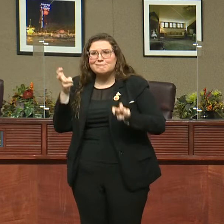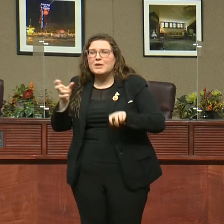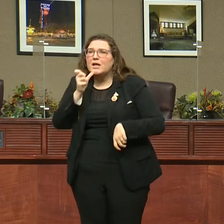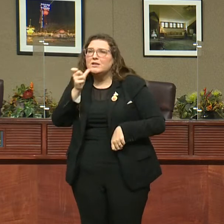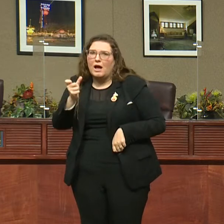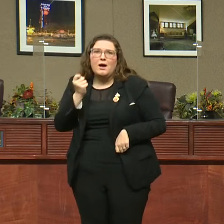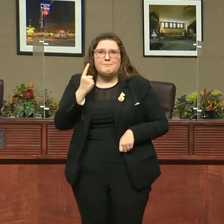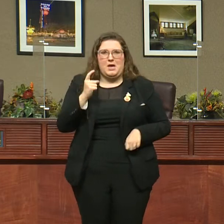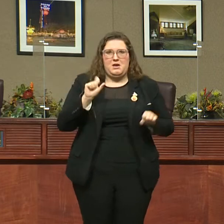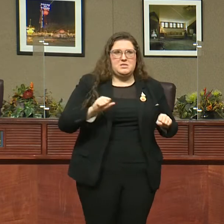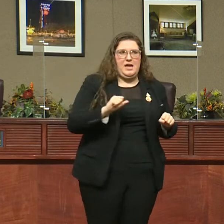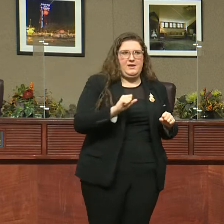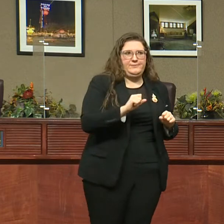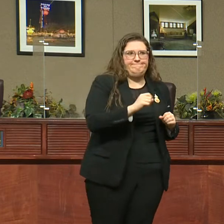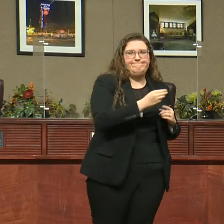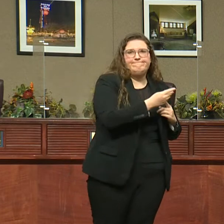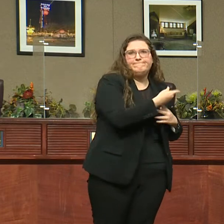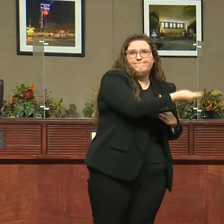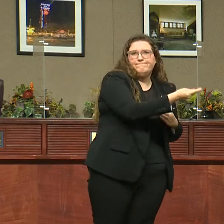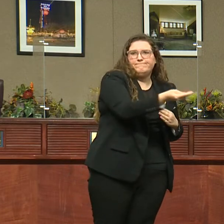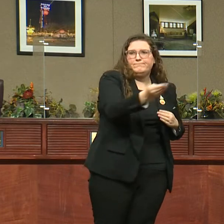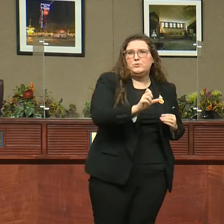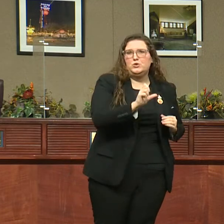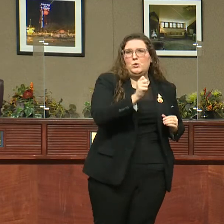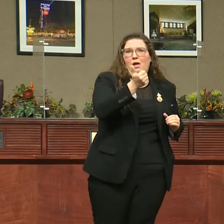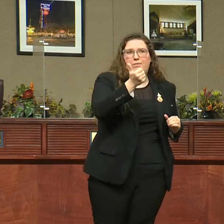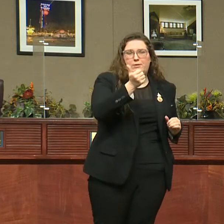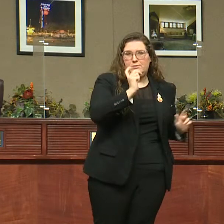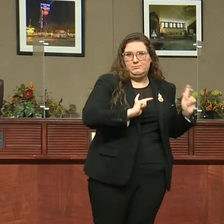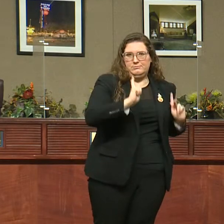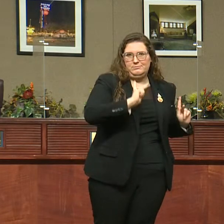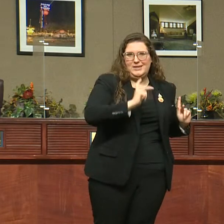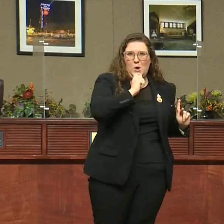have seen some signs of hope in the data.